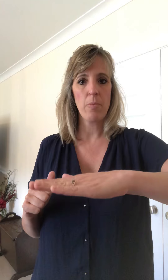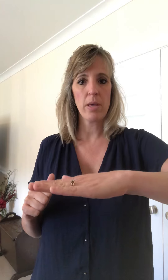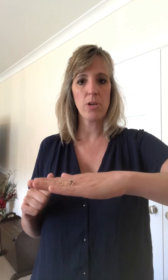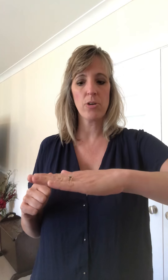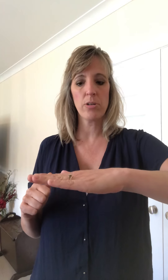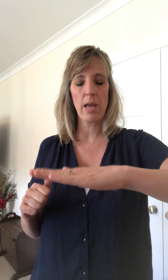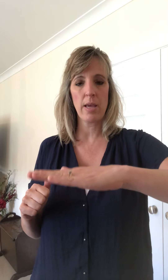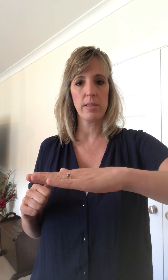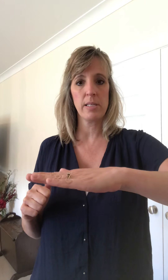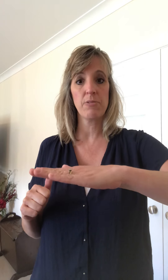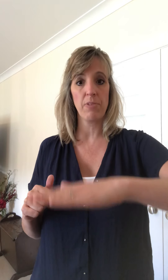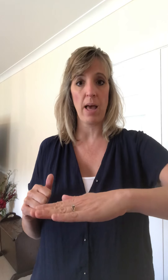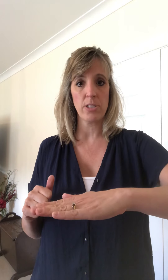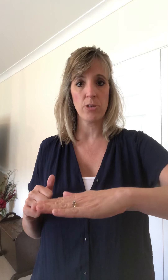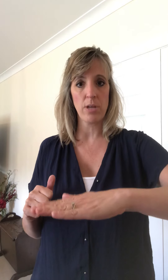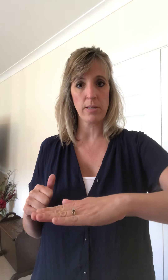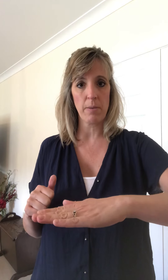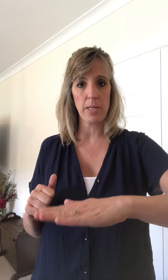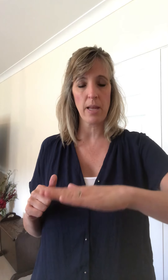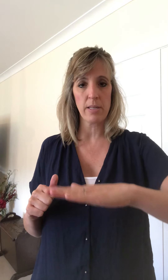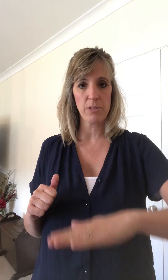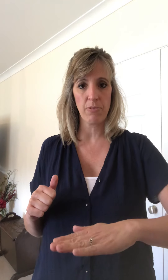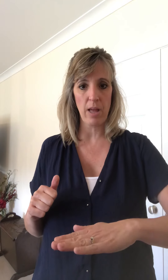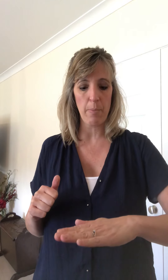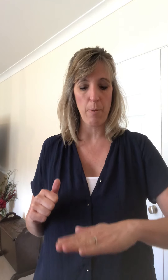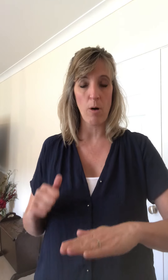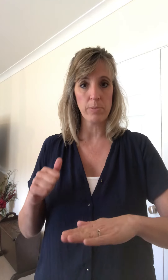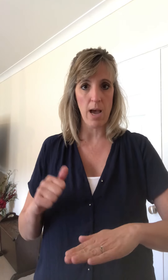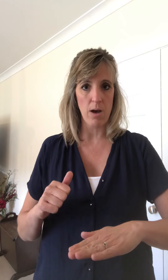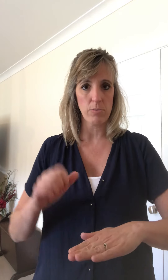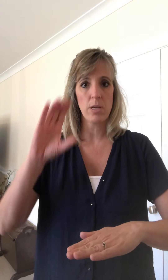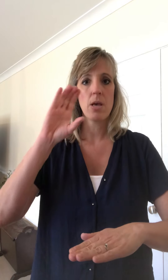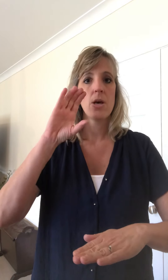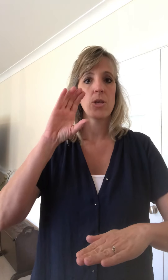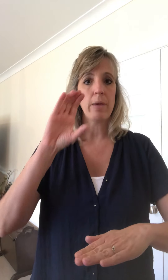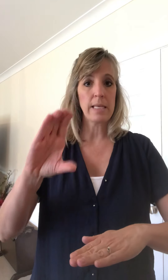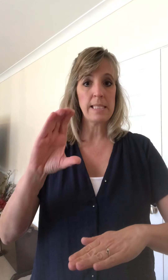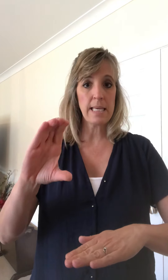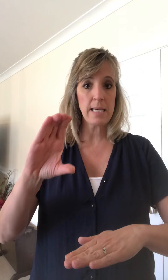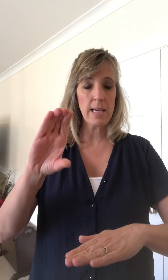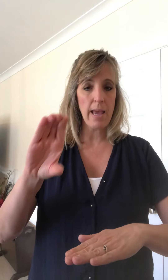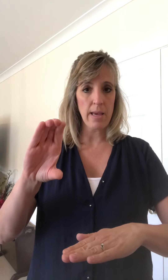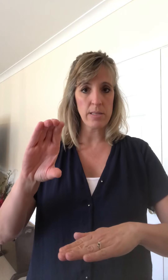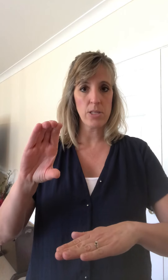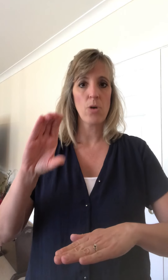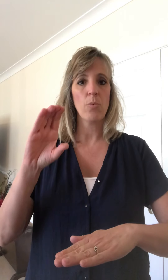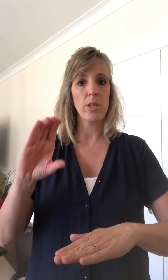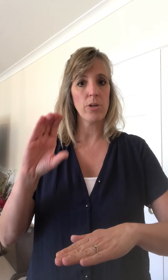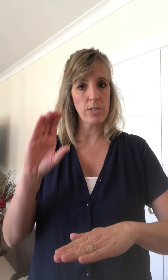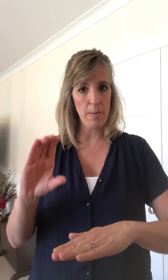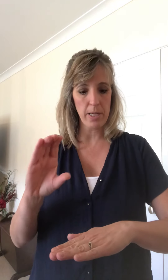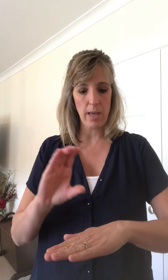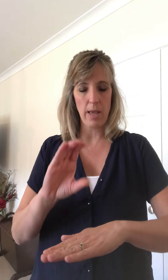make your hand is flat, your non-dominant hand is flat, palm down. You make a C hand with your dominant